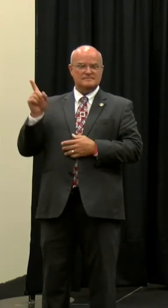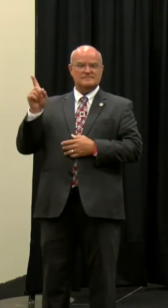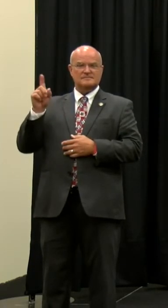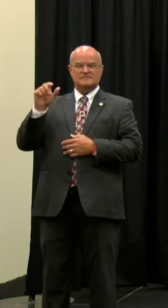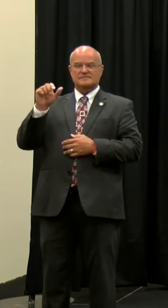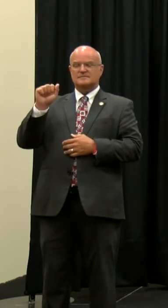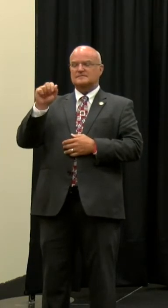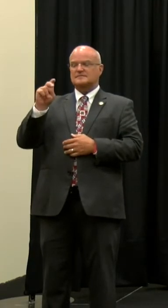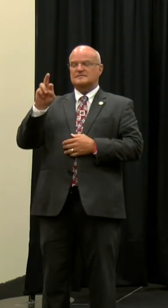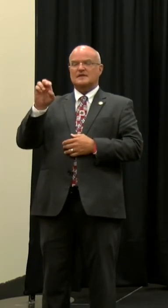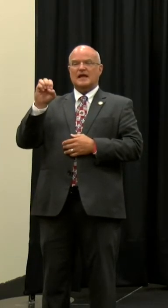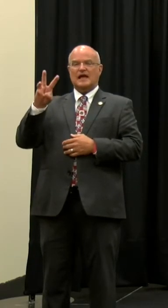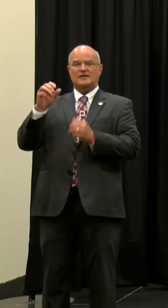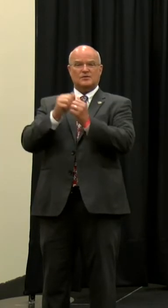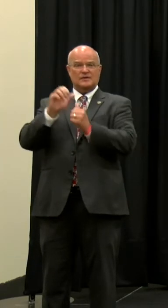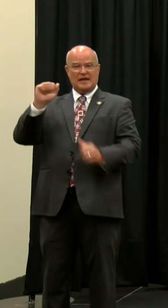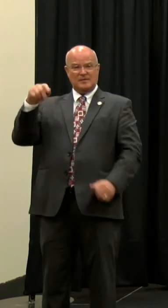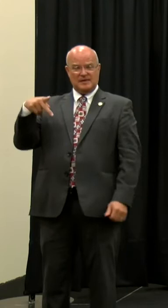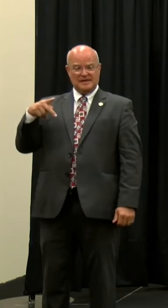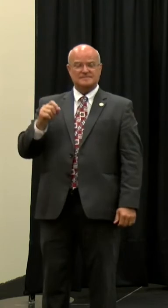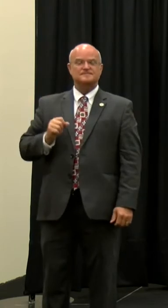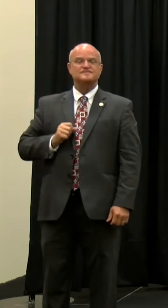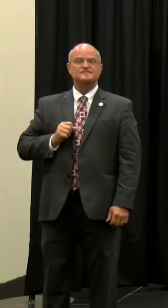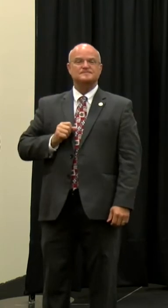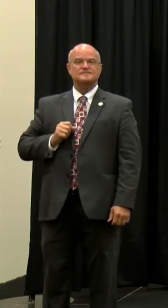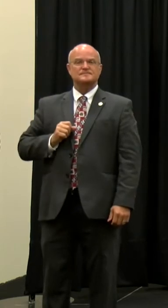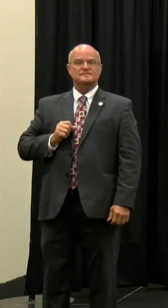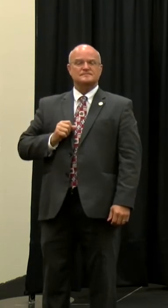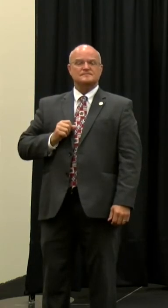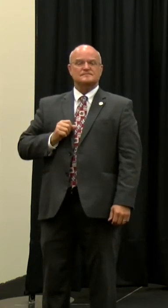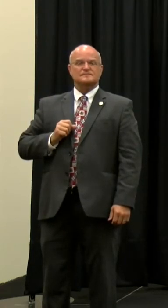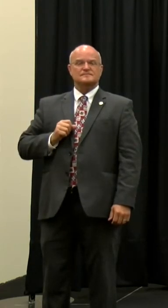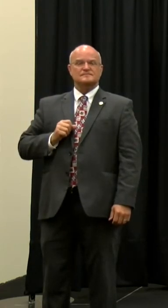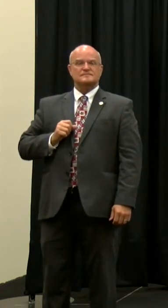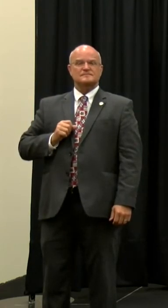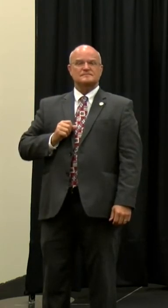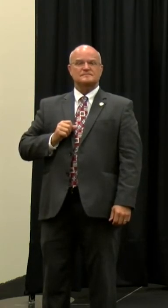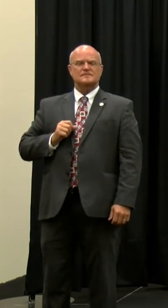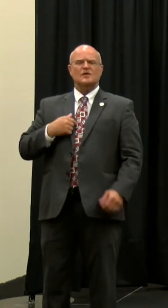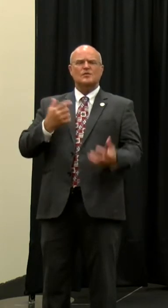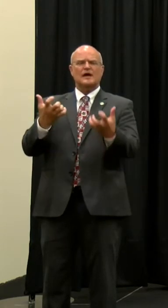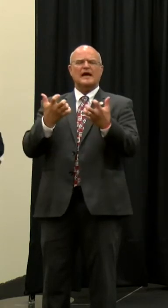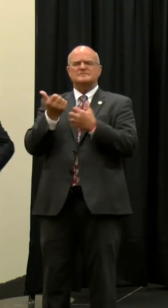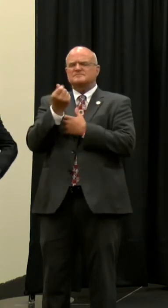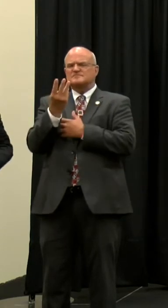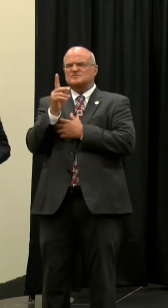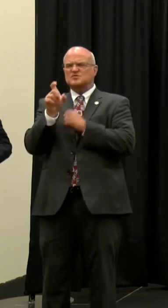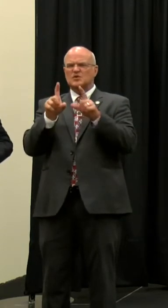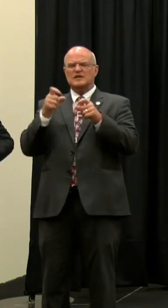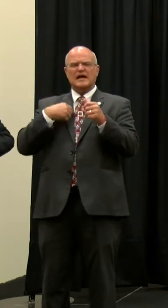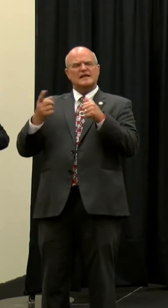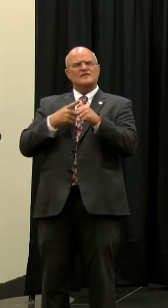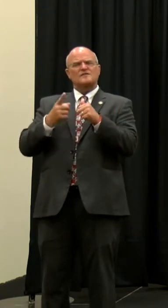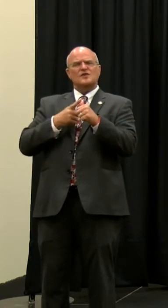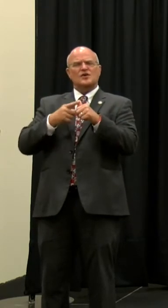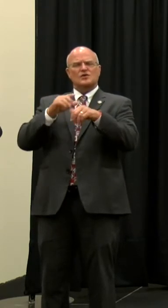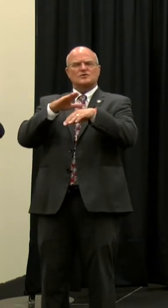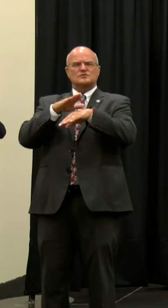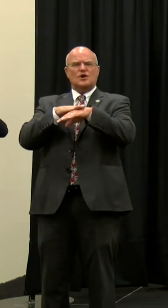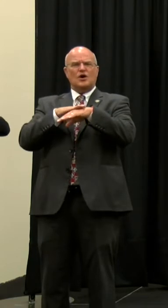Governor, this is Andrew with AP. Yes. I want to ask you a couple questions. I guess first on